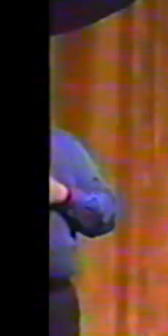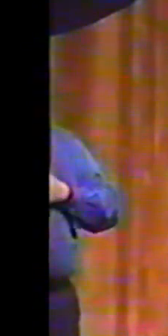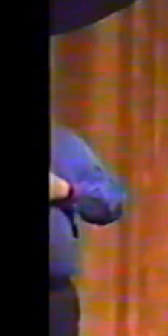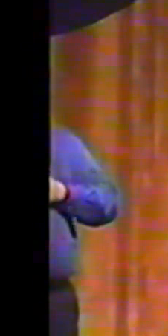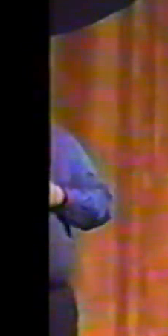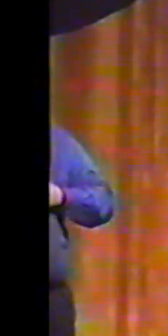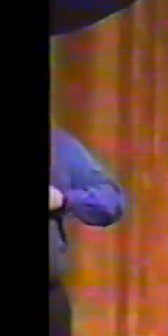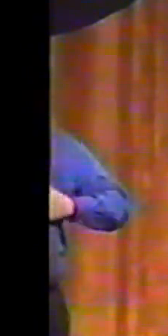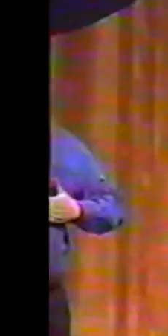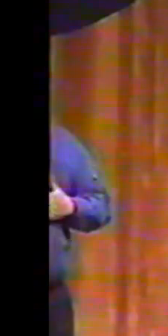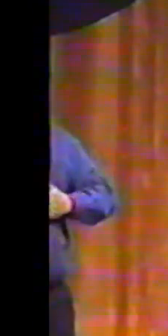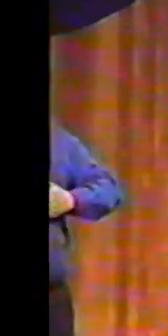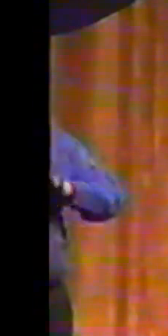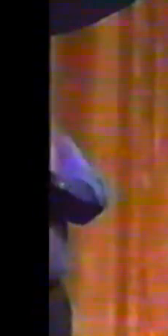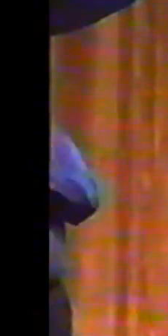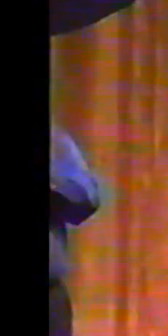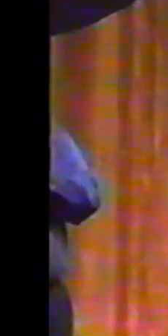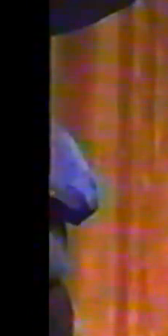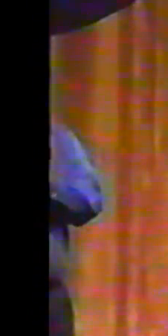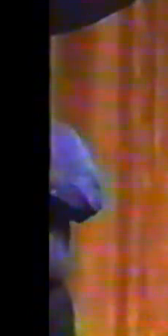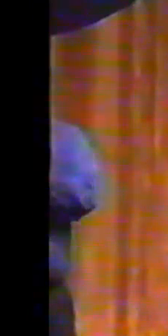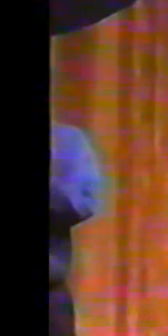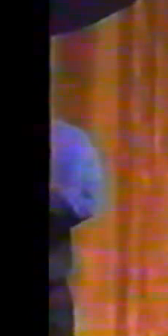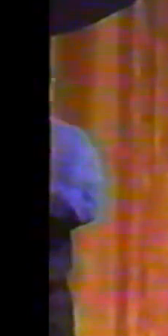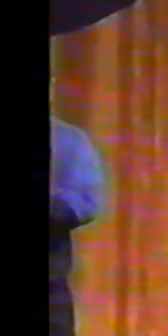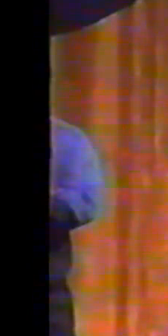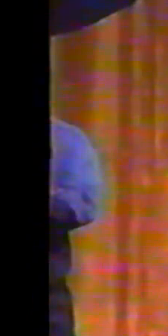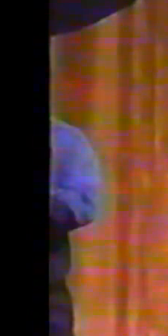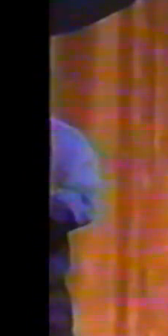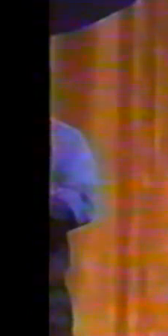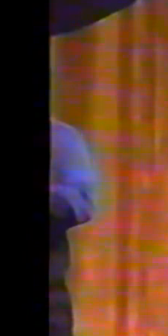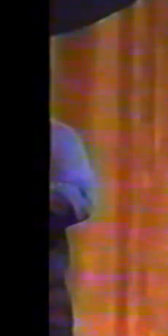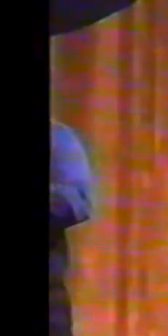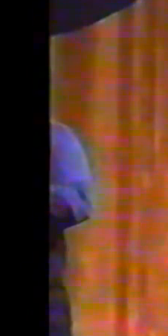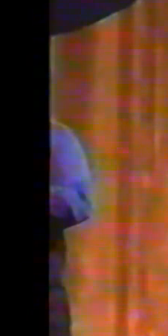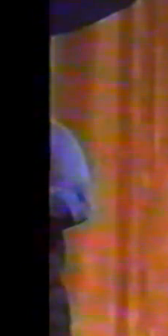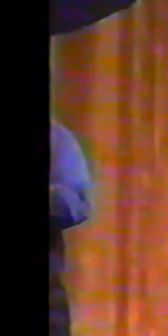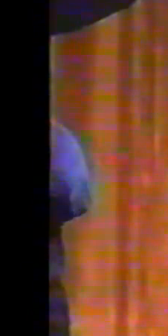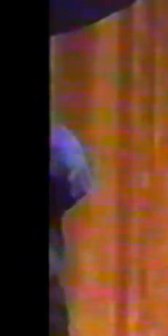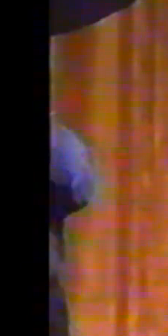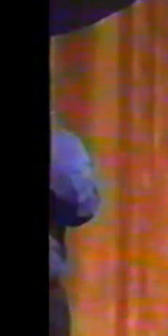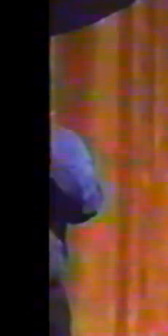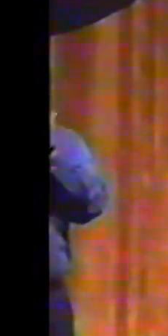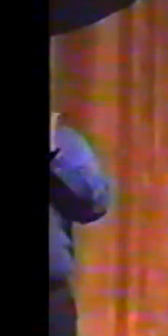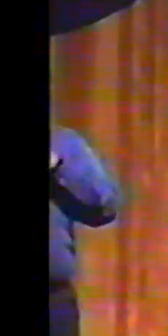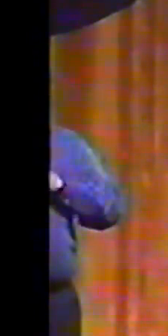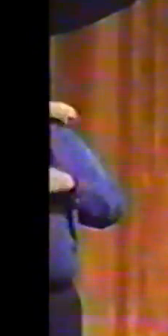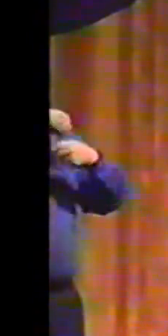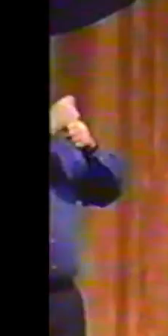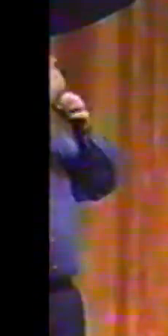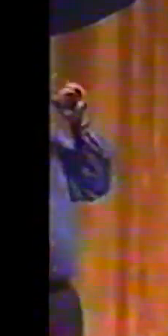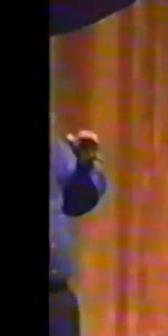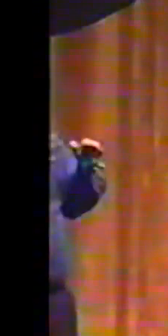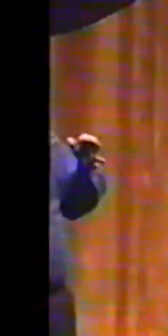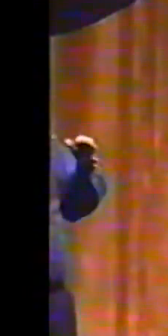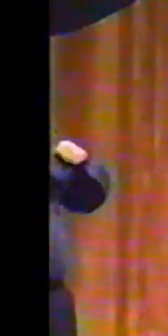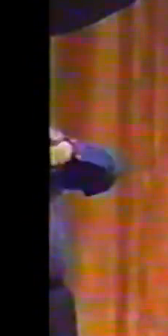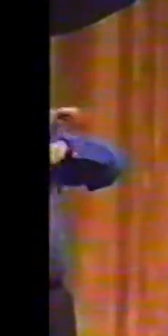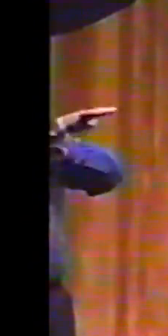serves a purpose. It provides insight into decision making and policy choices. And one of the